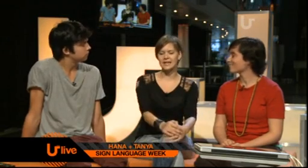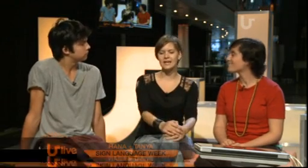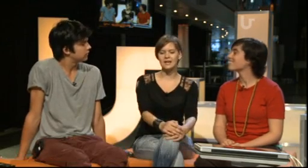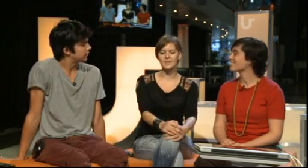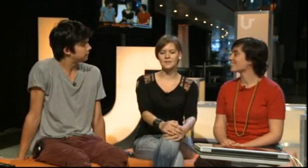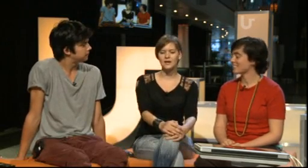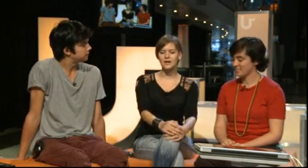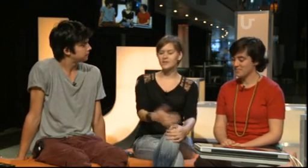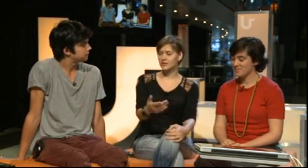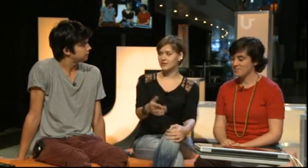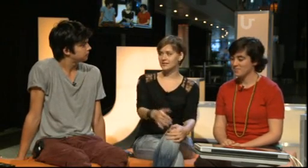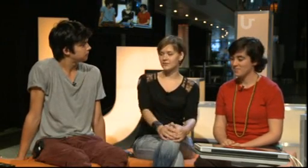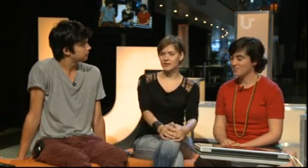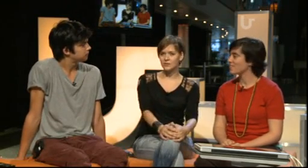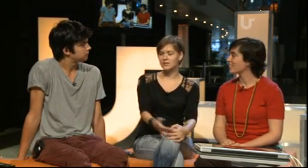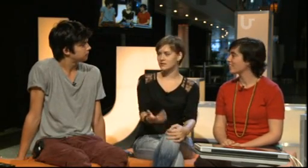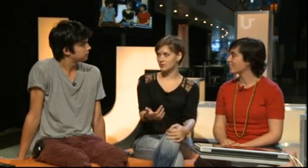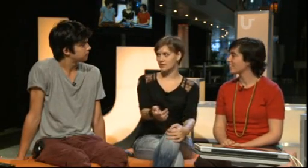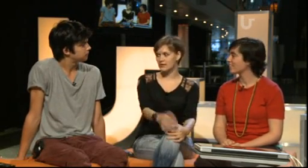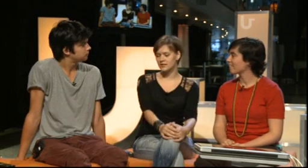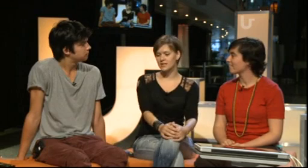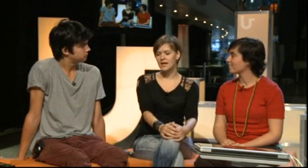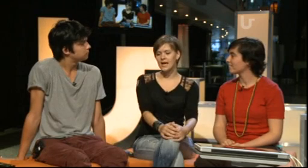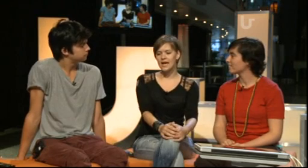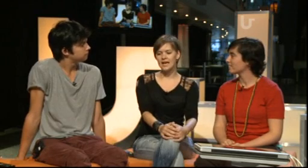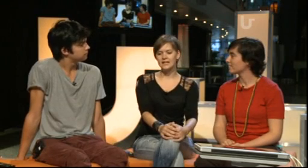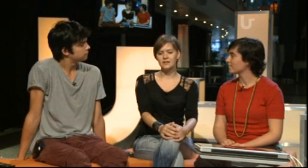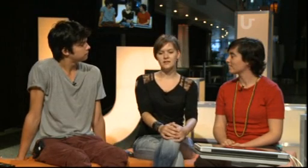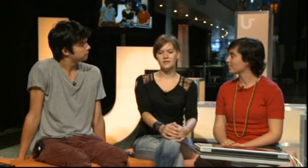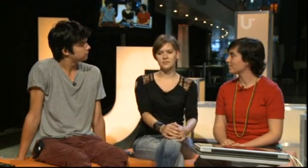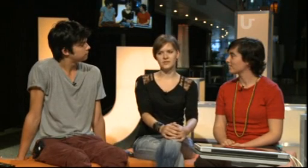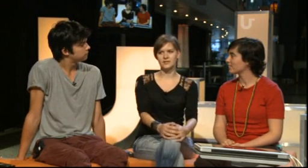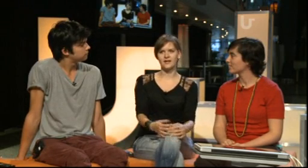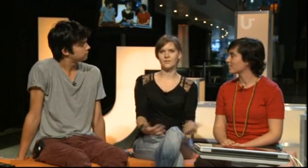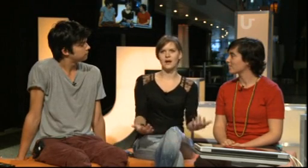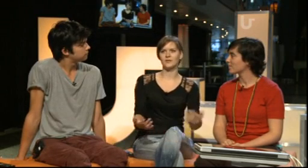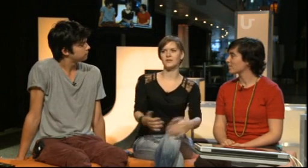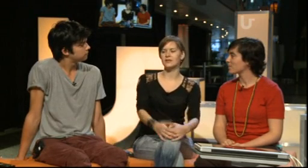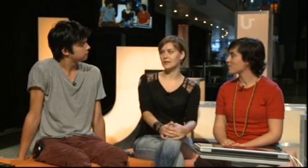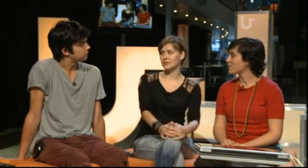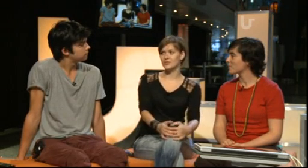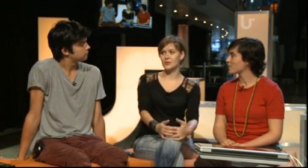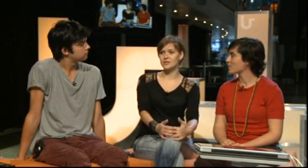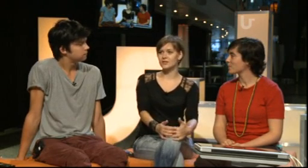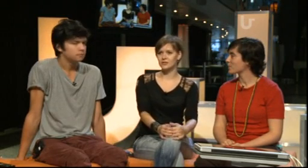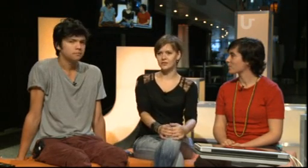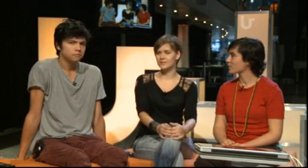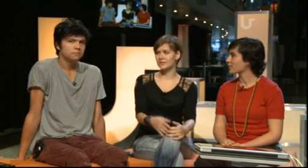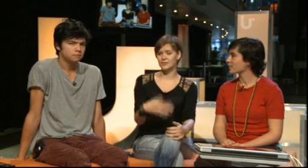NCEA, and I started doing a certificate, which is also at AUT, and it was just like, wow, the language is so much fun to learn, especially when you're